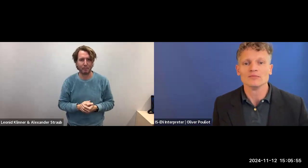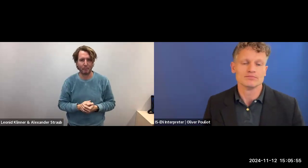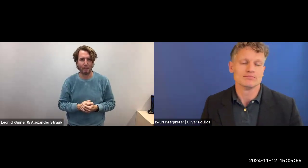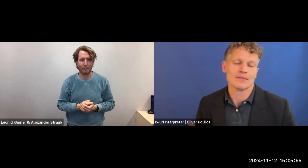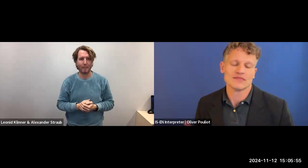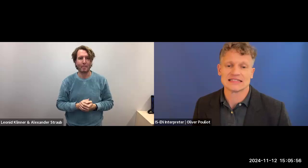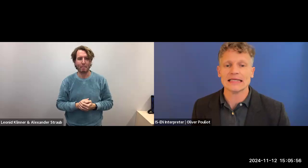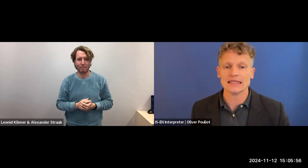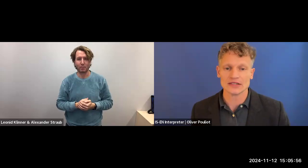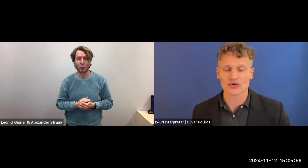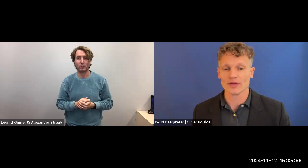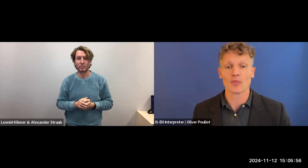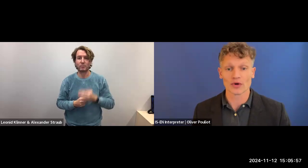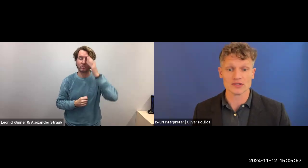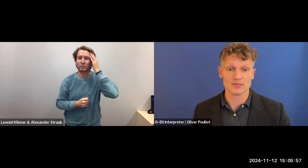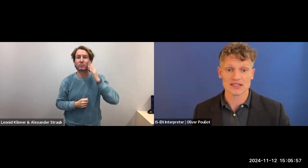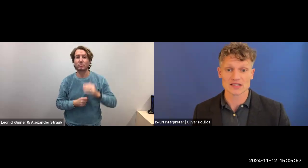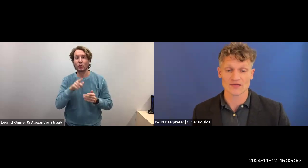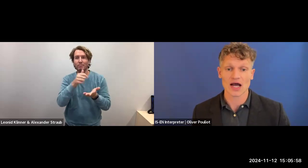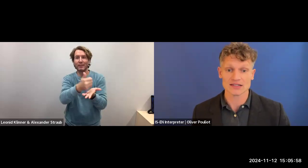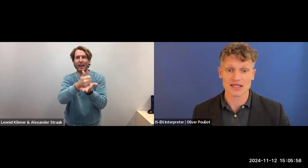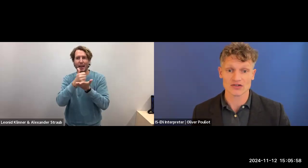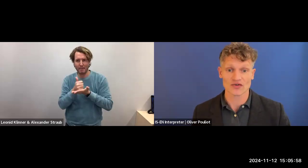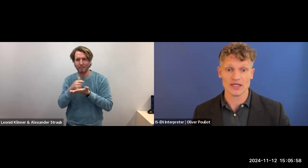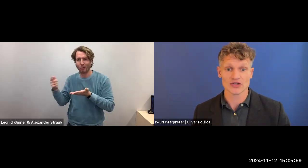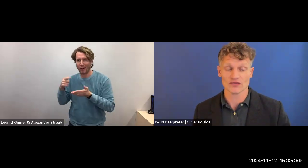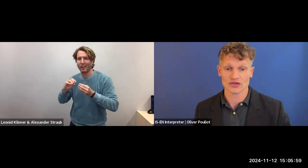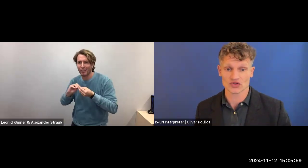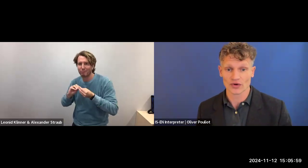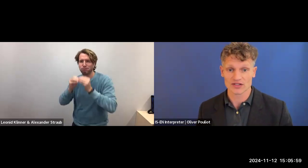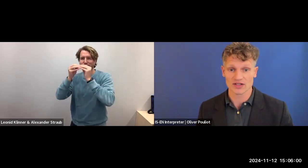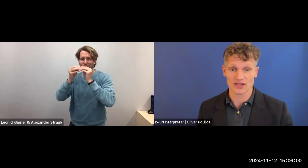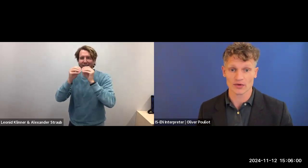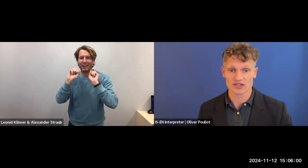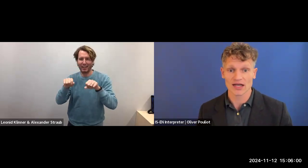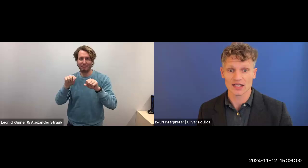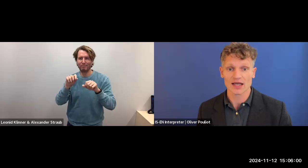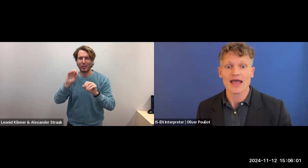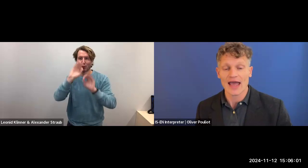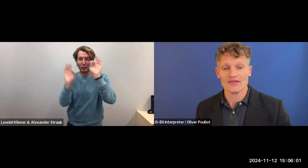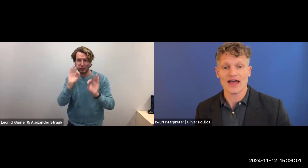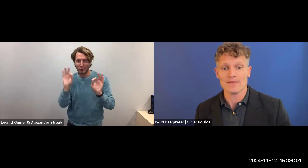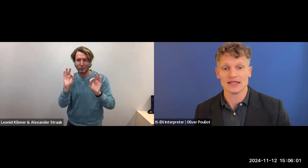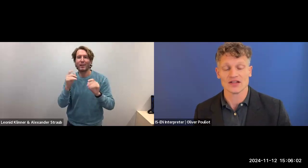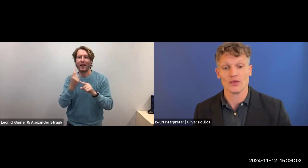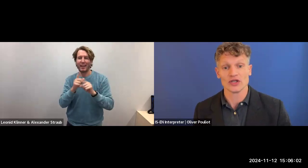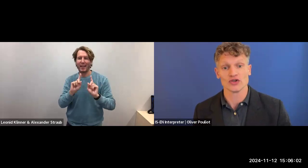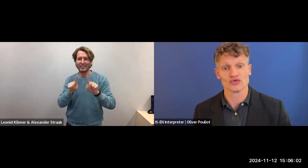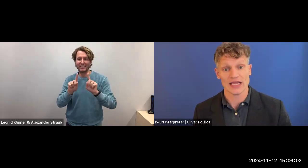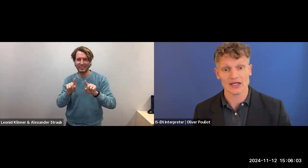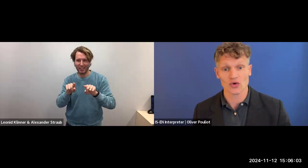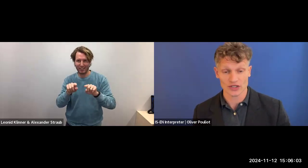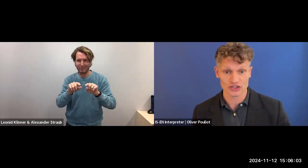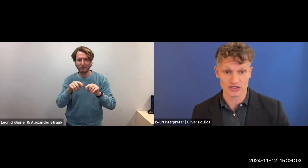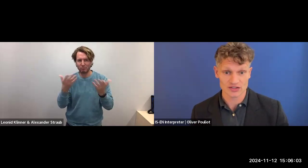4 salient or important pieces of content from each of the stories that they were signing. And that meant that we